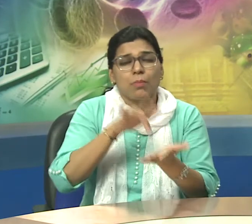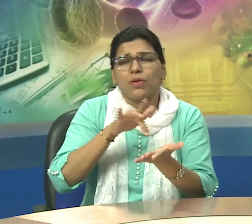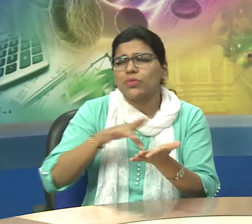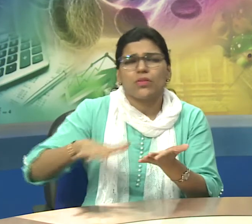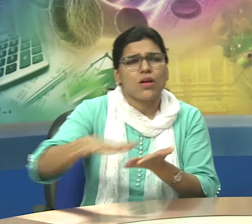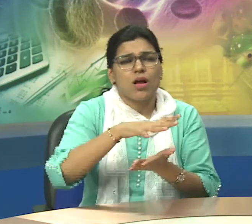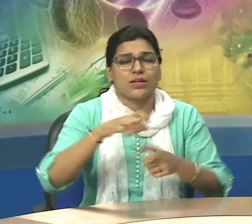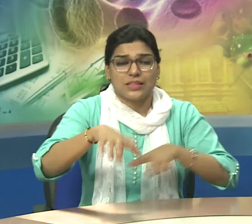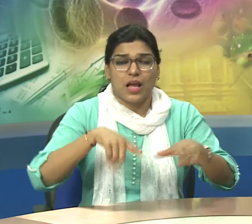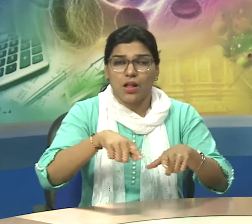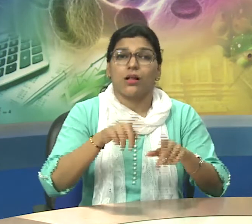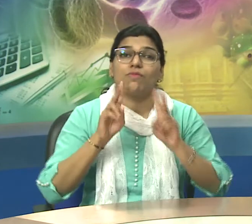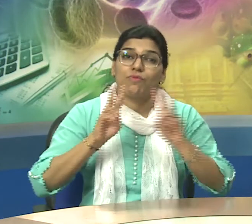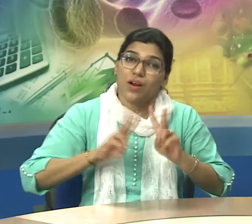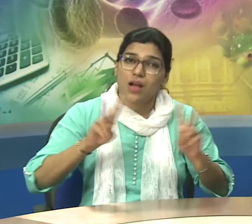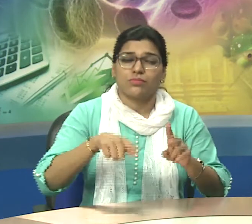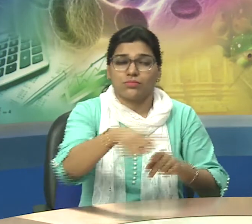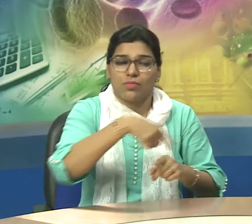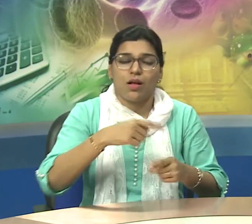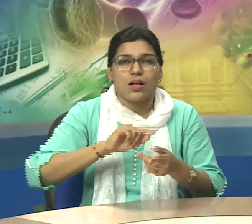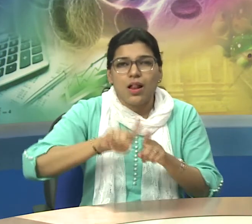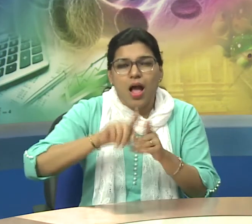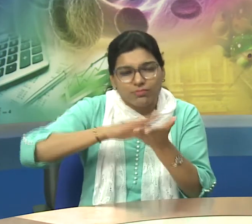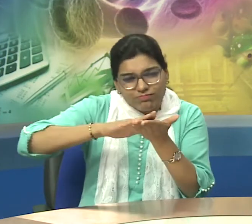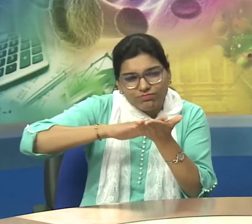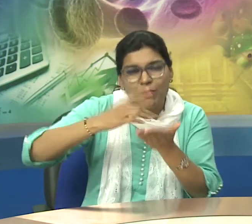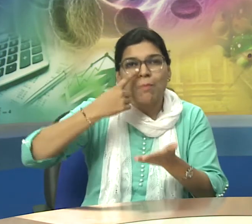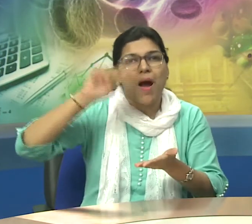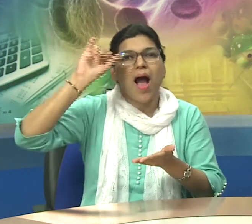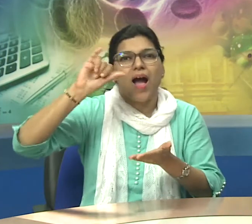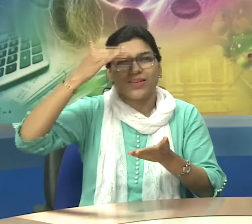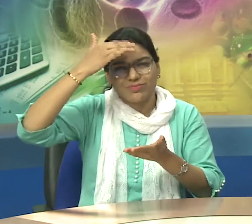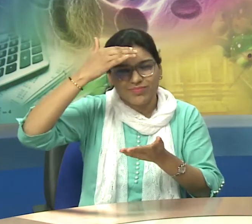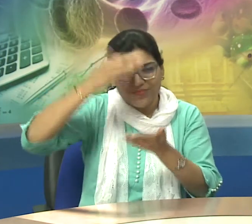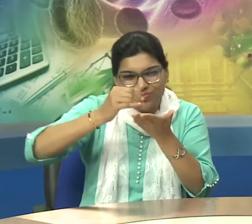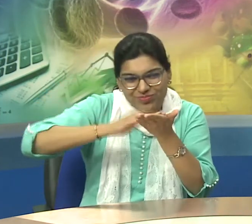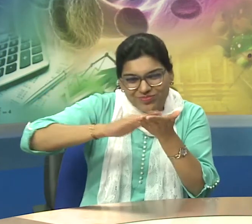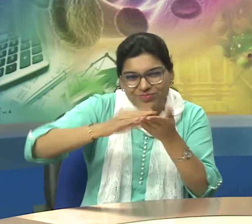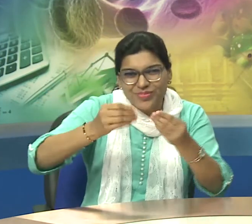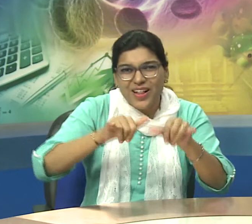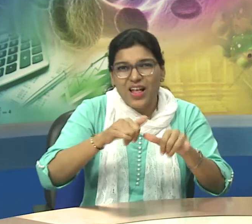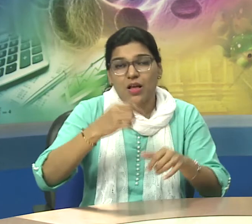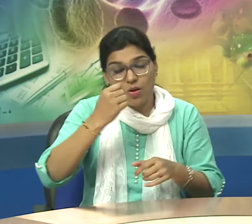rickshaw. Such was his love for his